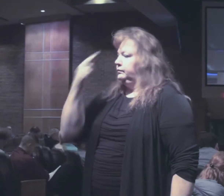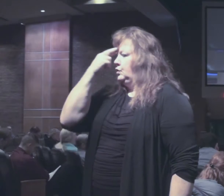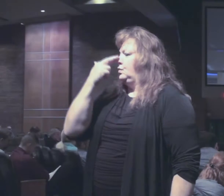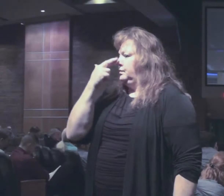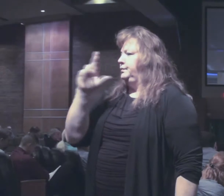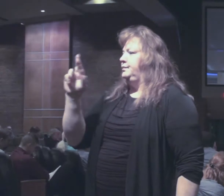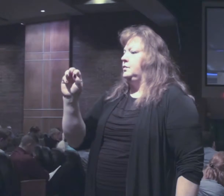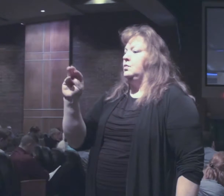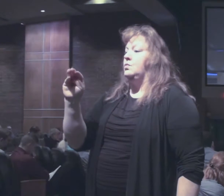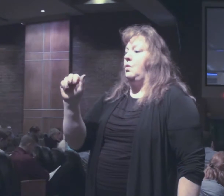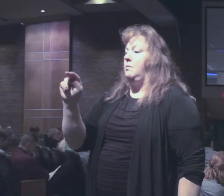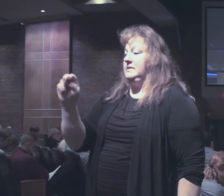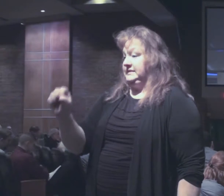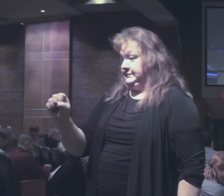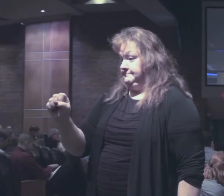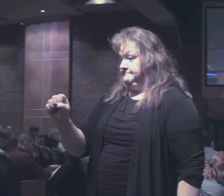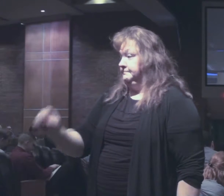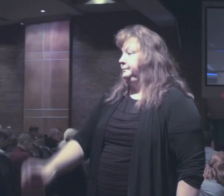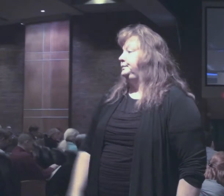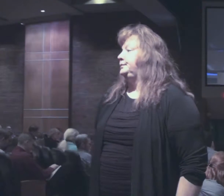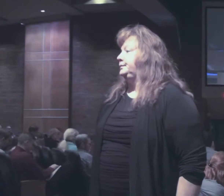Romans.